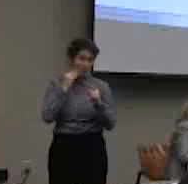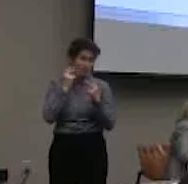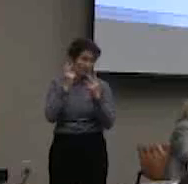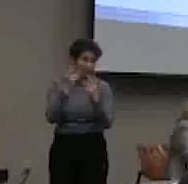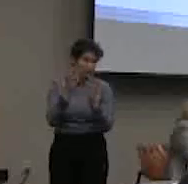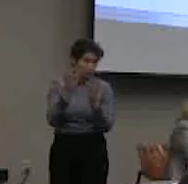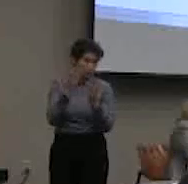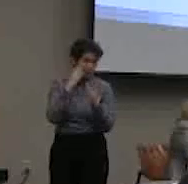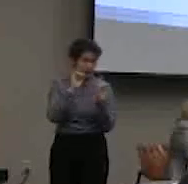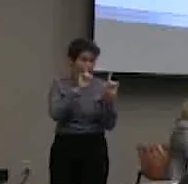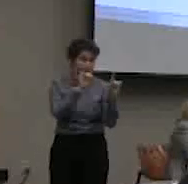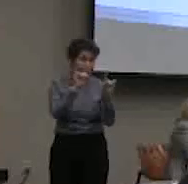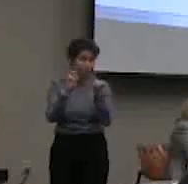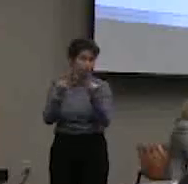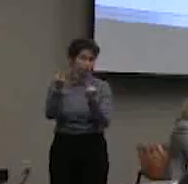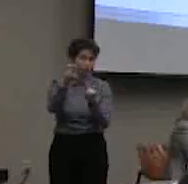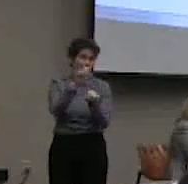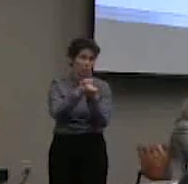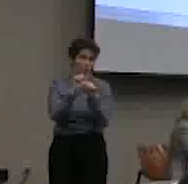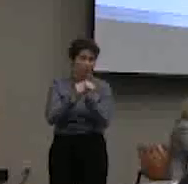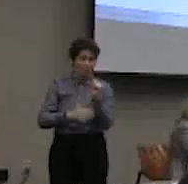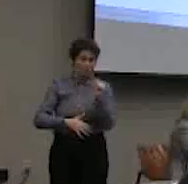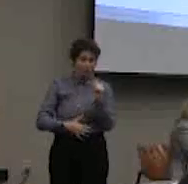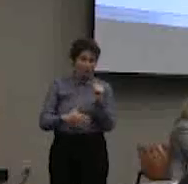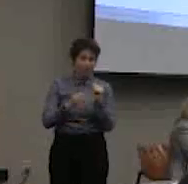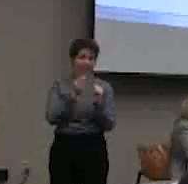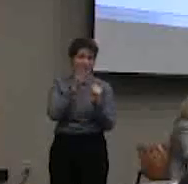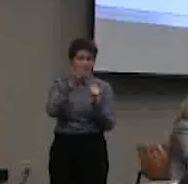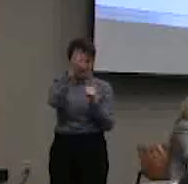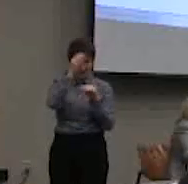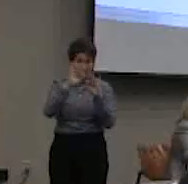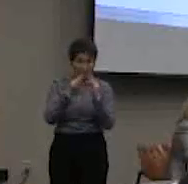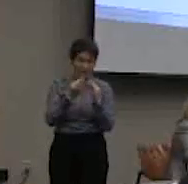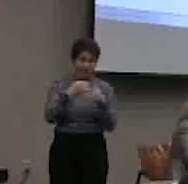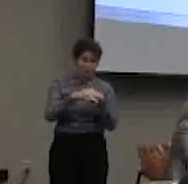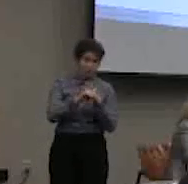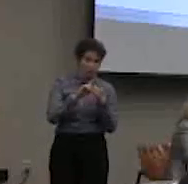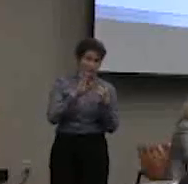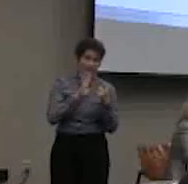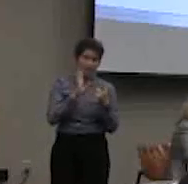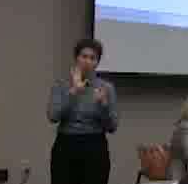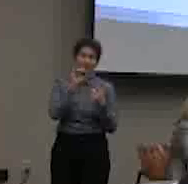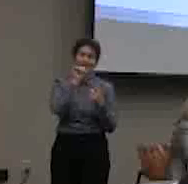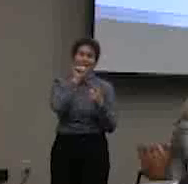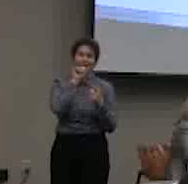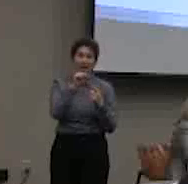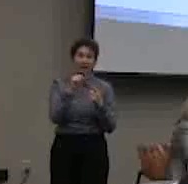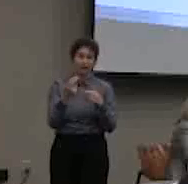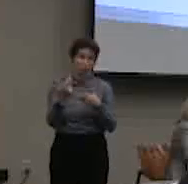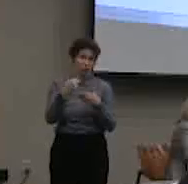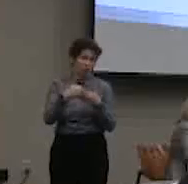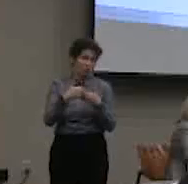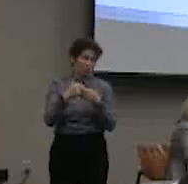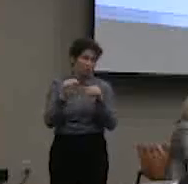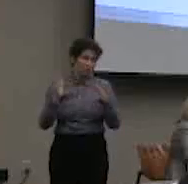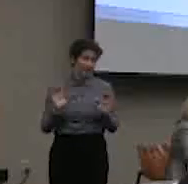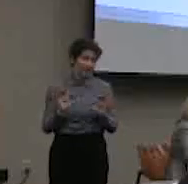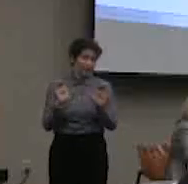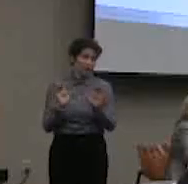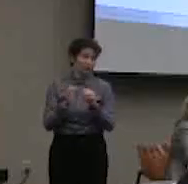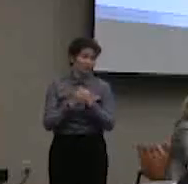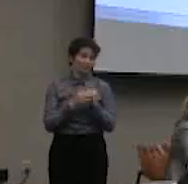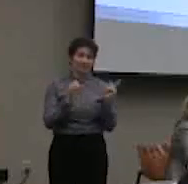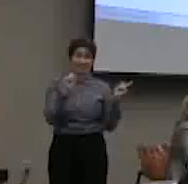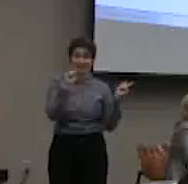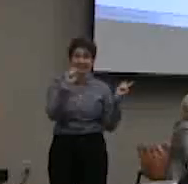in, with pregnant parenting families, birth to five, and I would love, love, love to join efforts and help. St. Mary would love to have you. Okay,